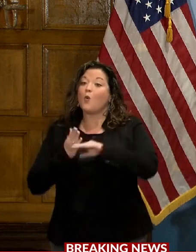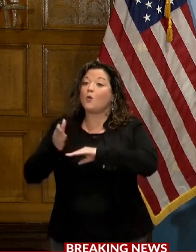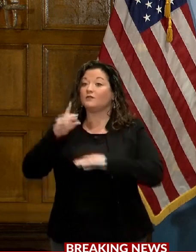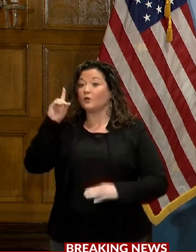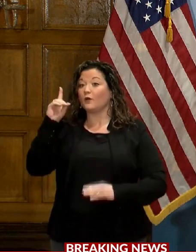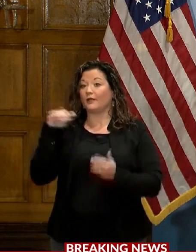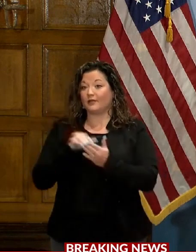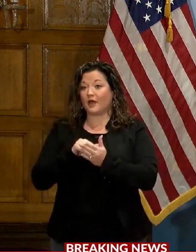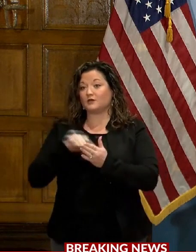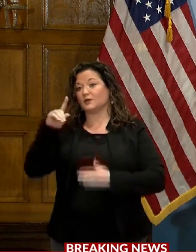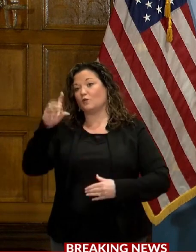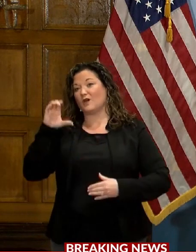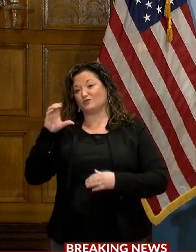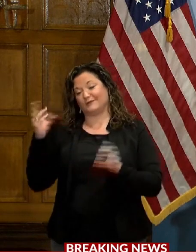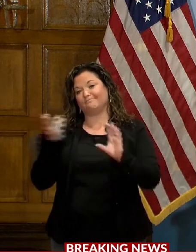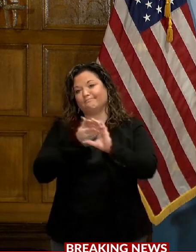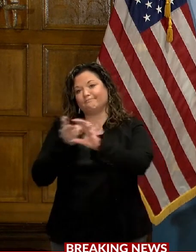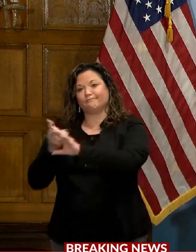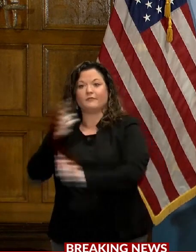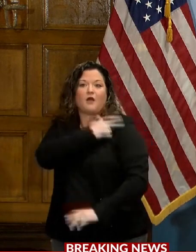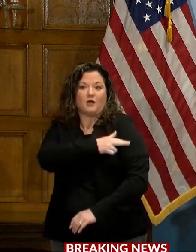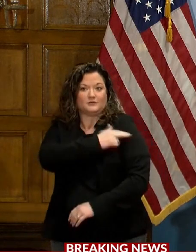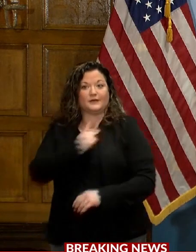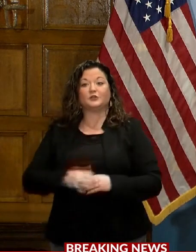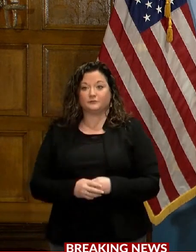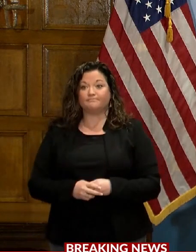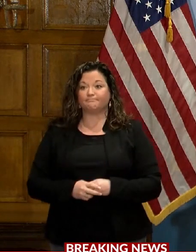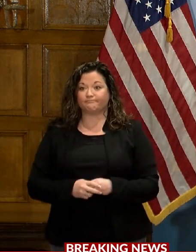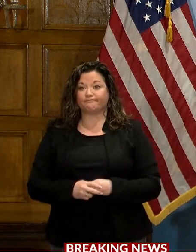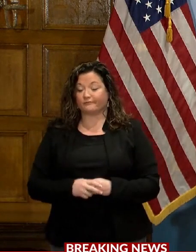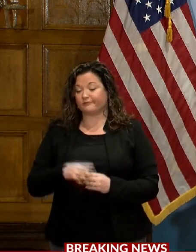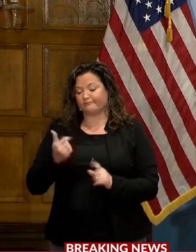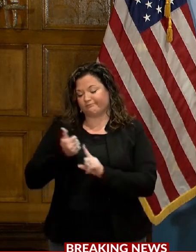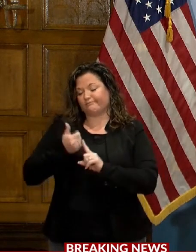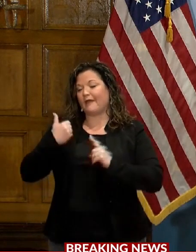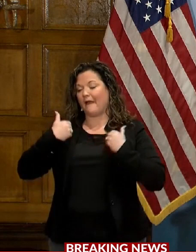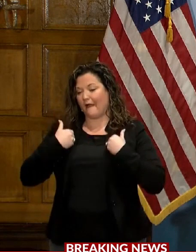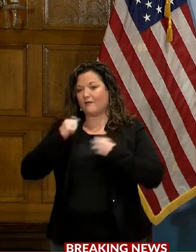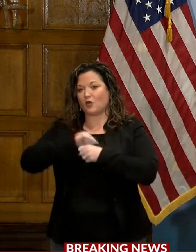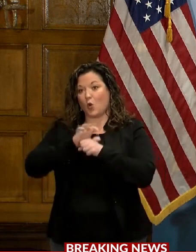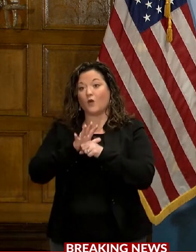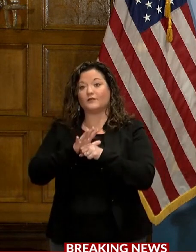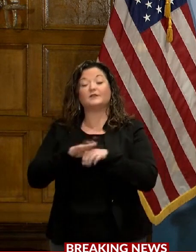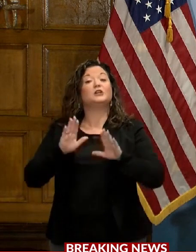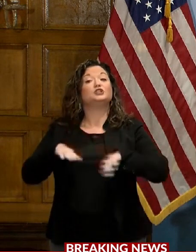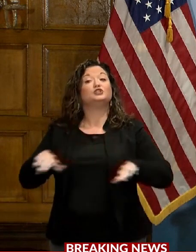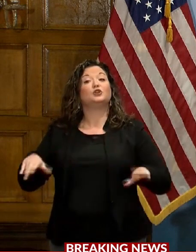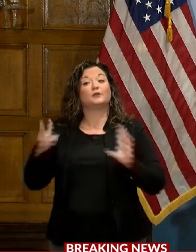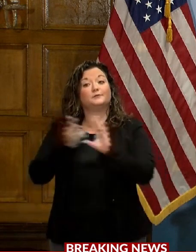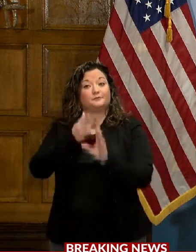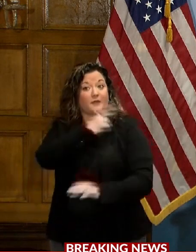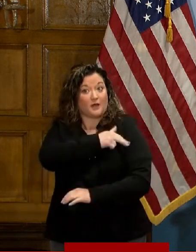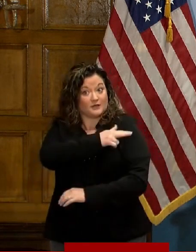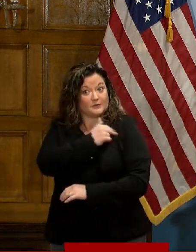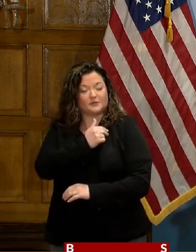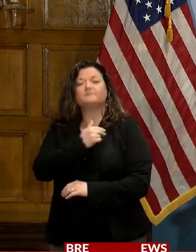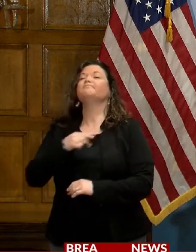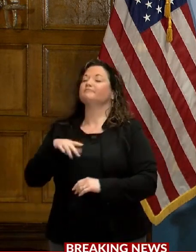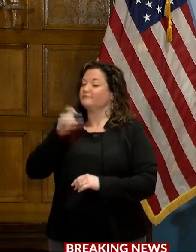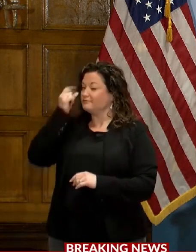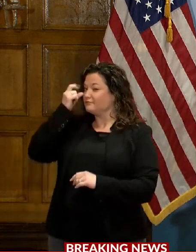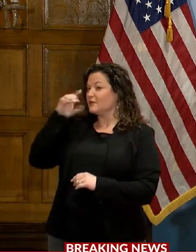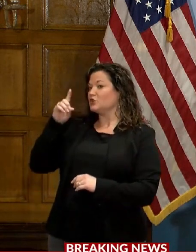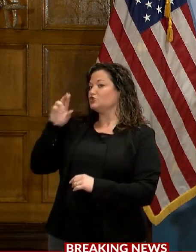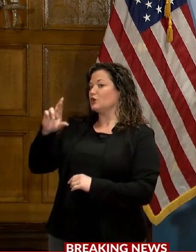1,100 hospitalized with COVID. Pediatric hospitalizations, which Dr. Romero watches